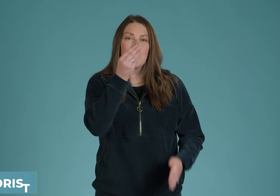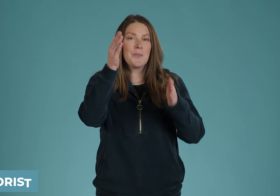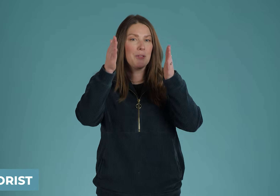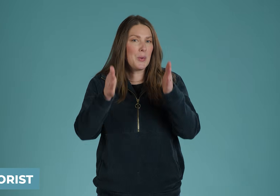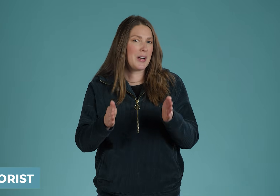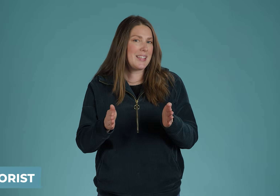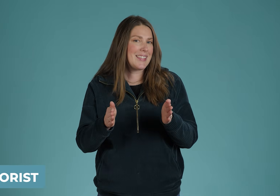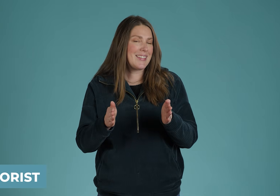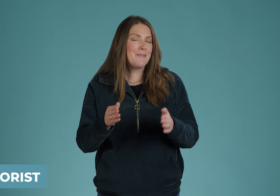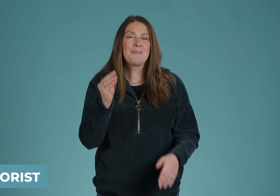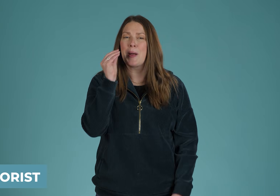Florist,